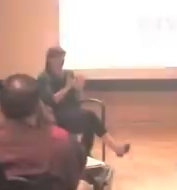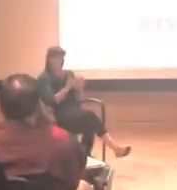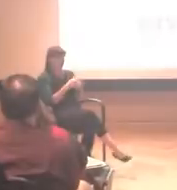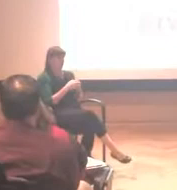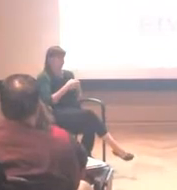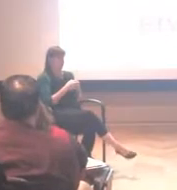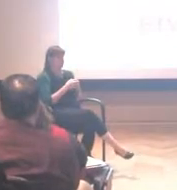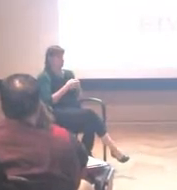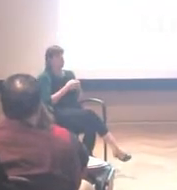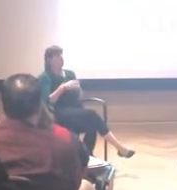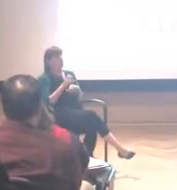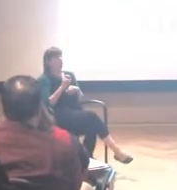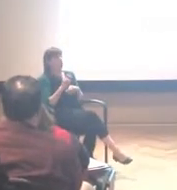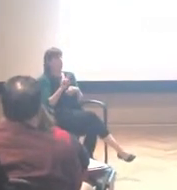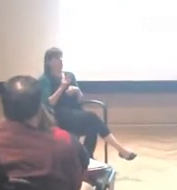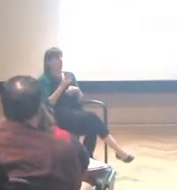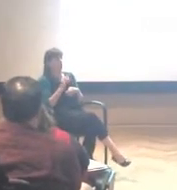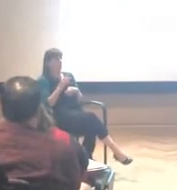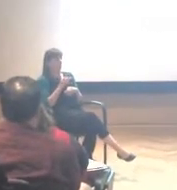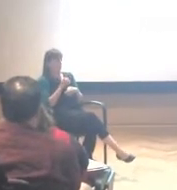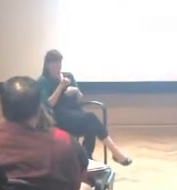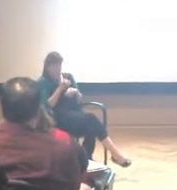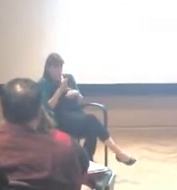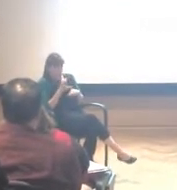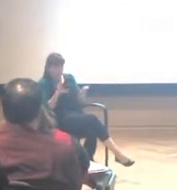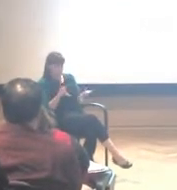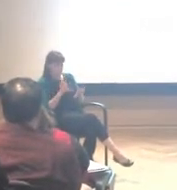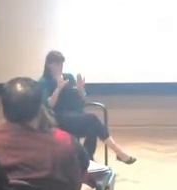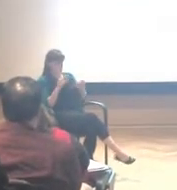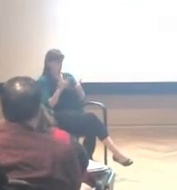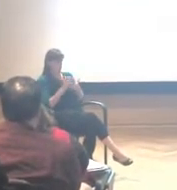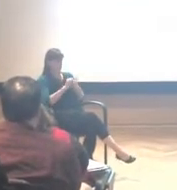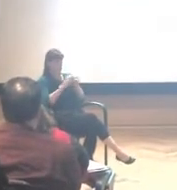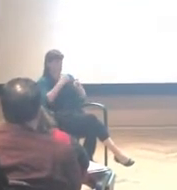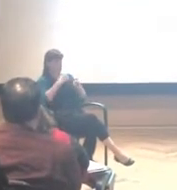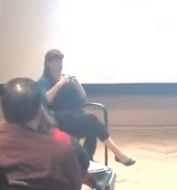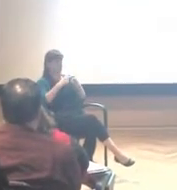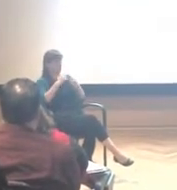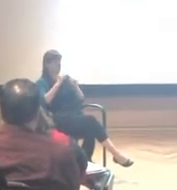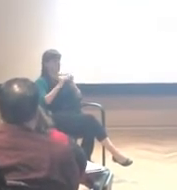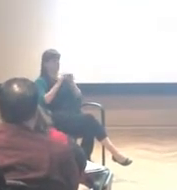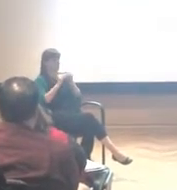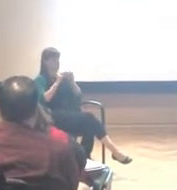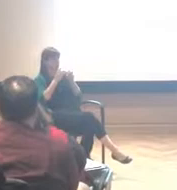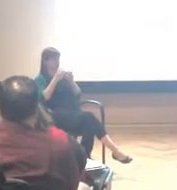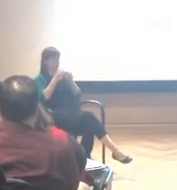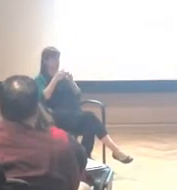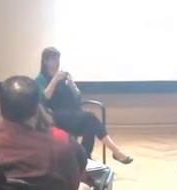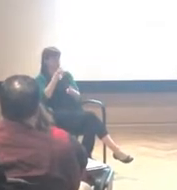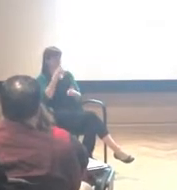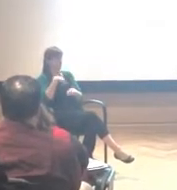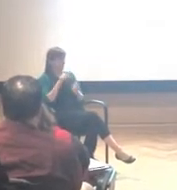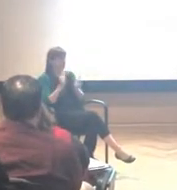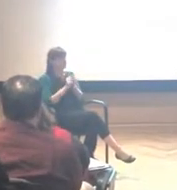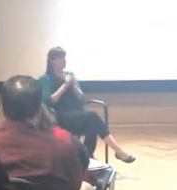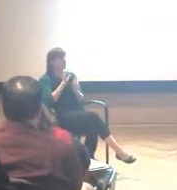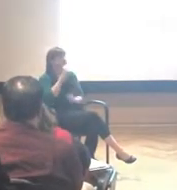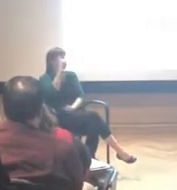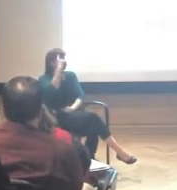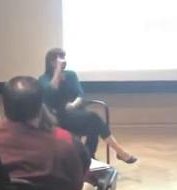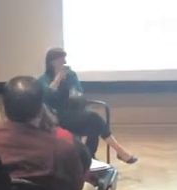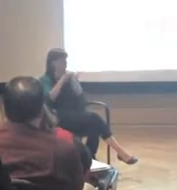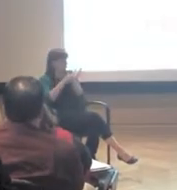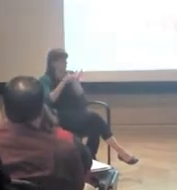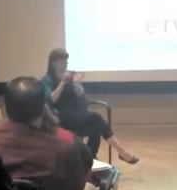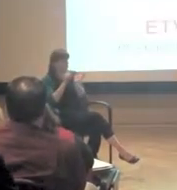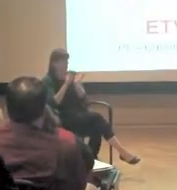neurosurgically. Orthopedics has done some great things, how they fix the spine and fix, I'm just talking about neurosurgically, it was pretty dismal. But now